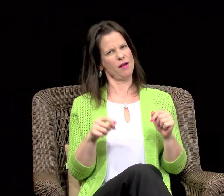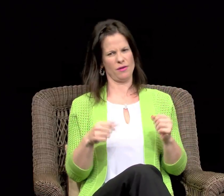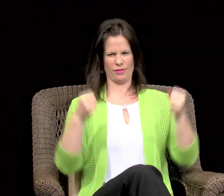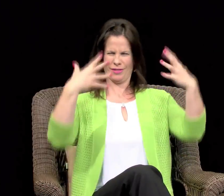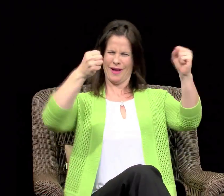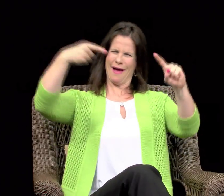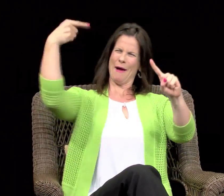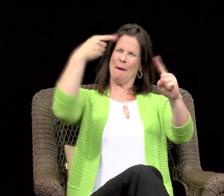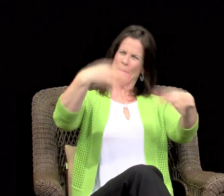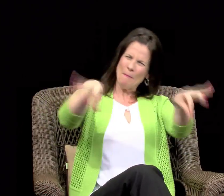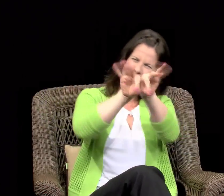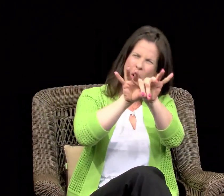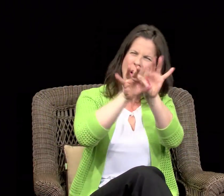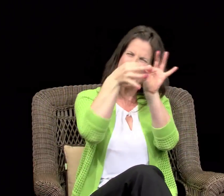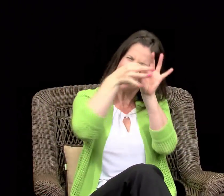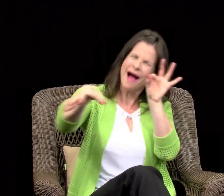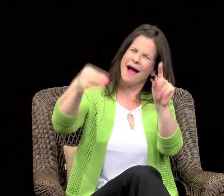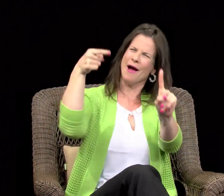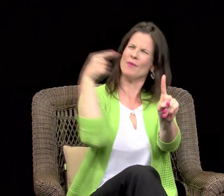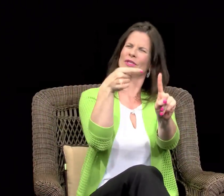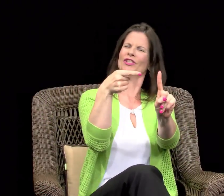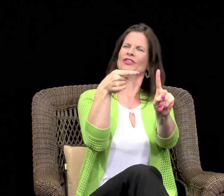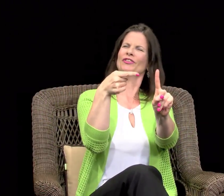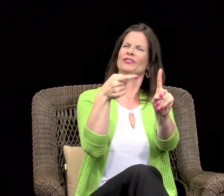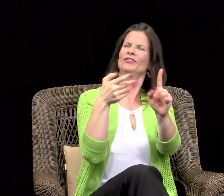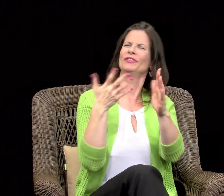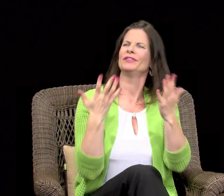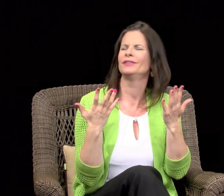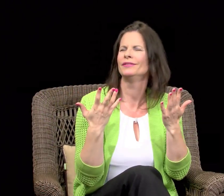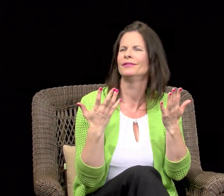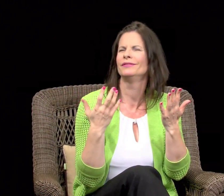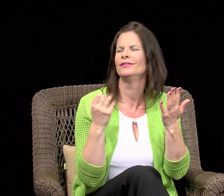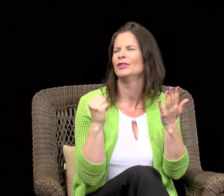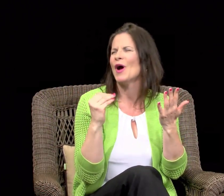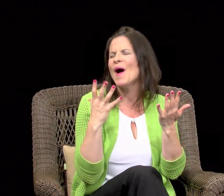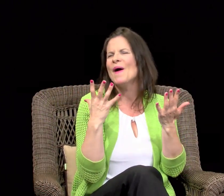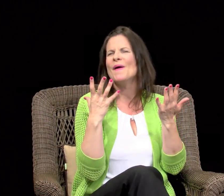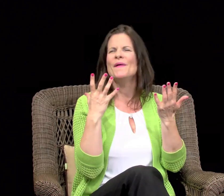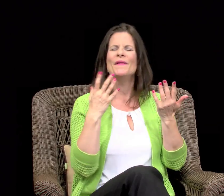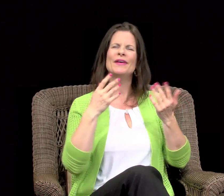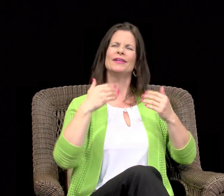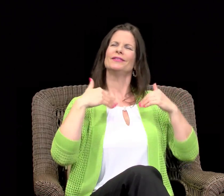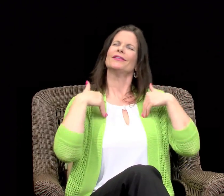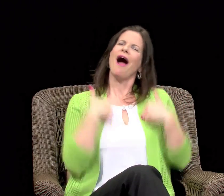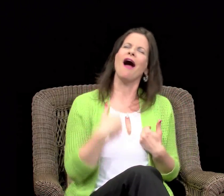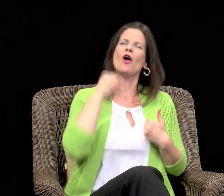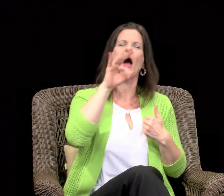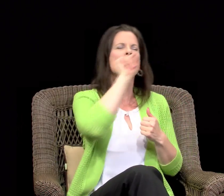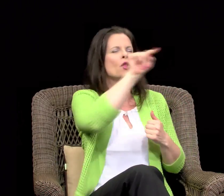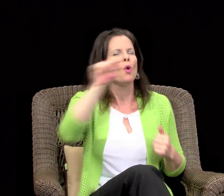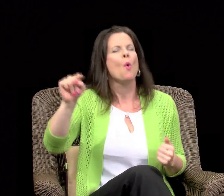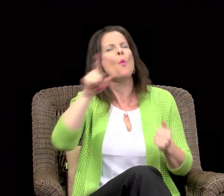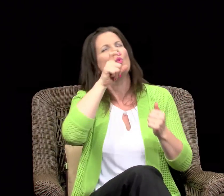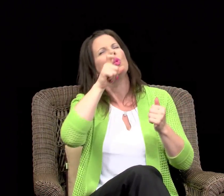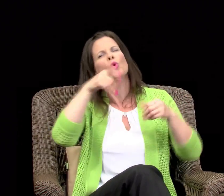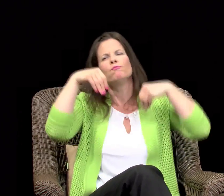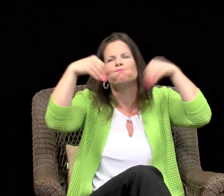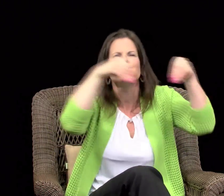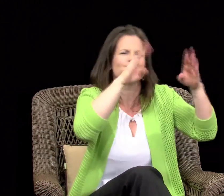side, that's great. But sign language, that's the main point. So I'm tired of